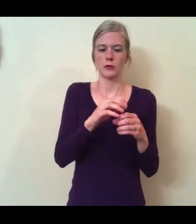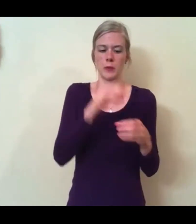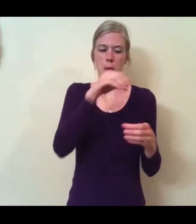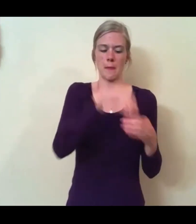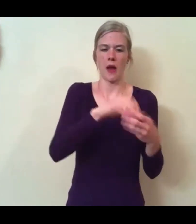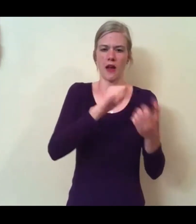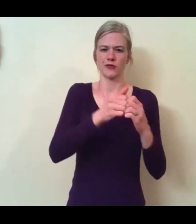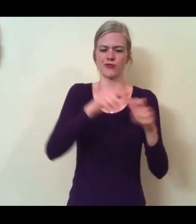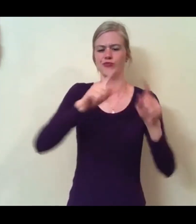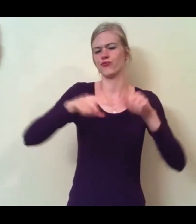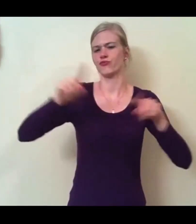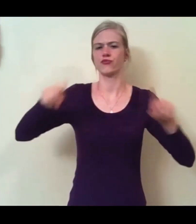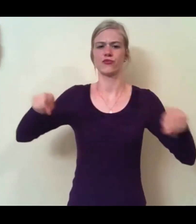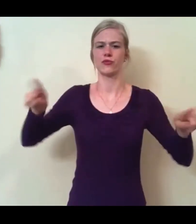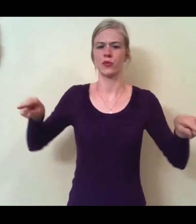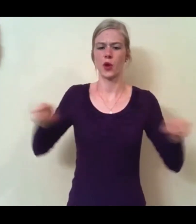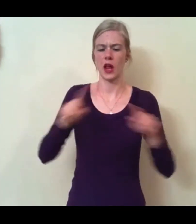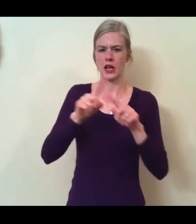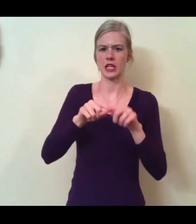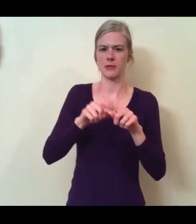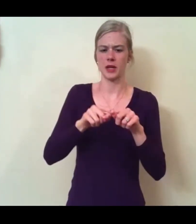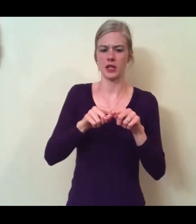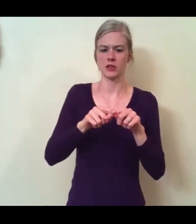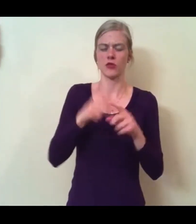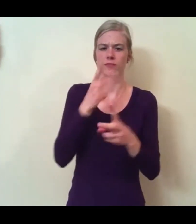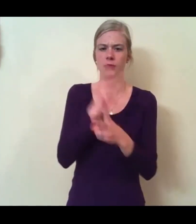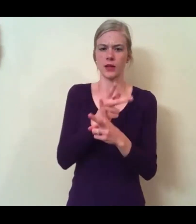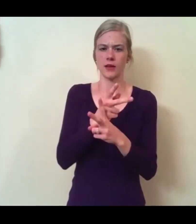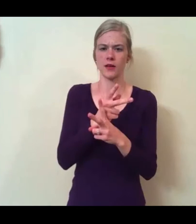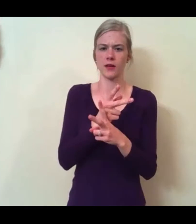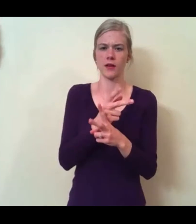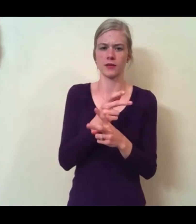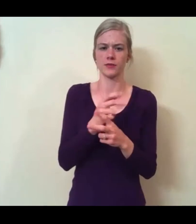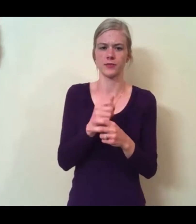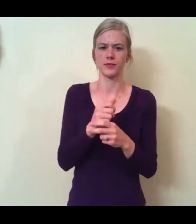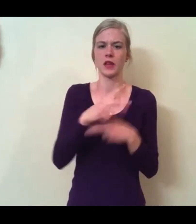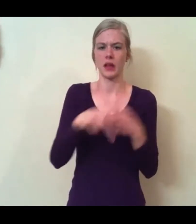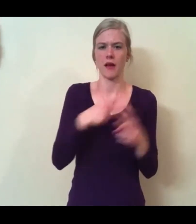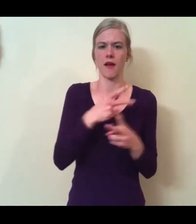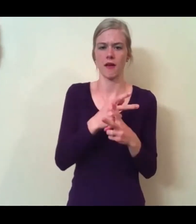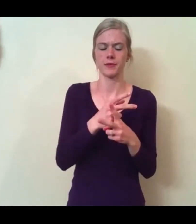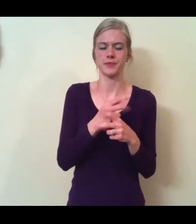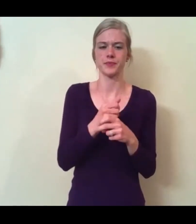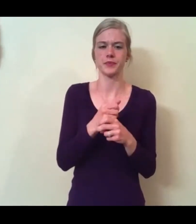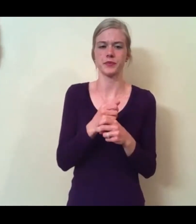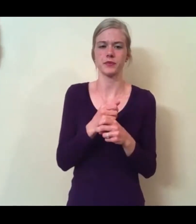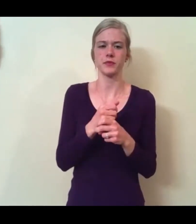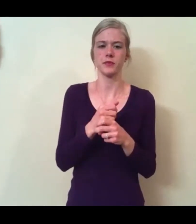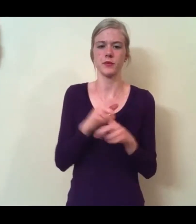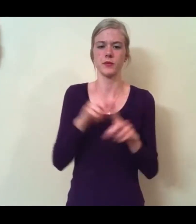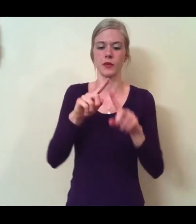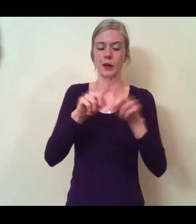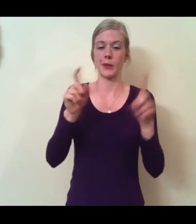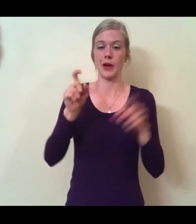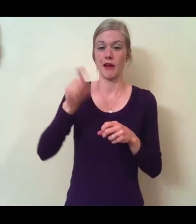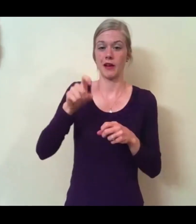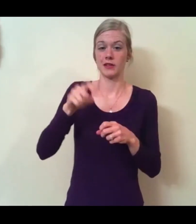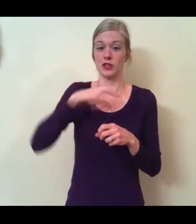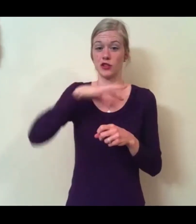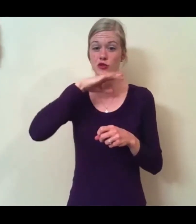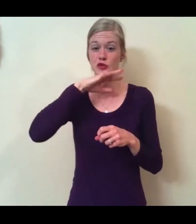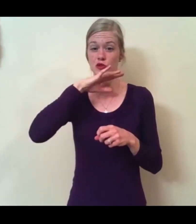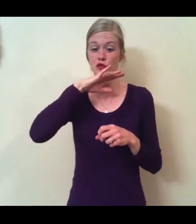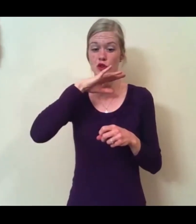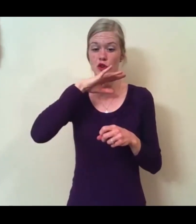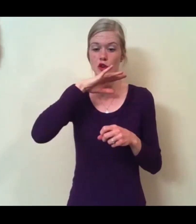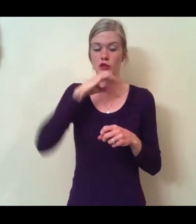general, you need to put about twice as much soil on top of them as the height of the bulb itself. That is,